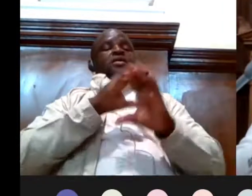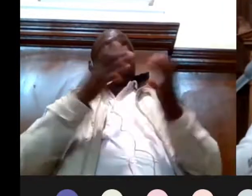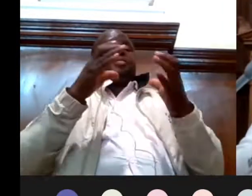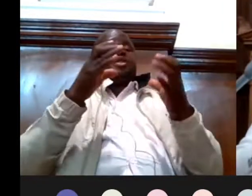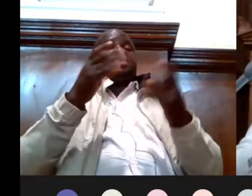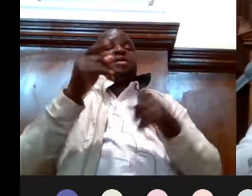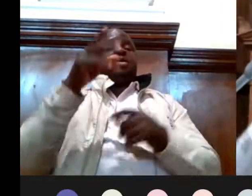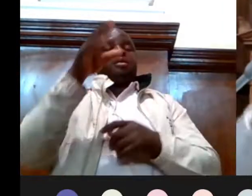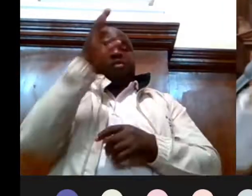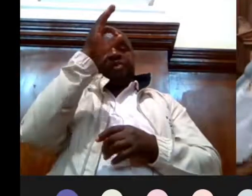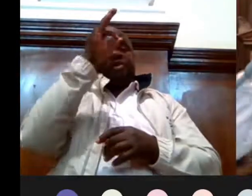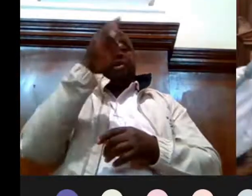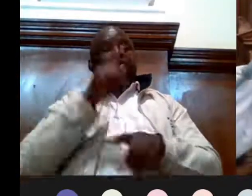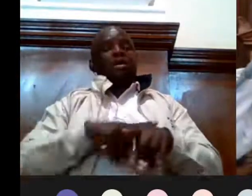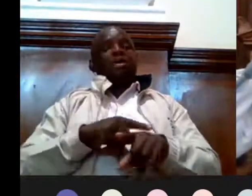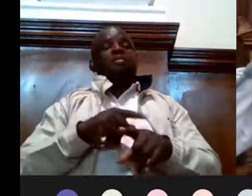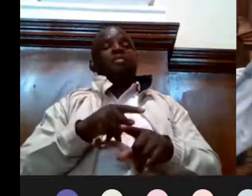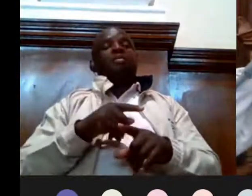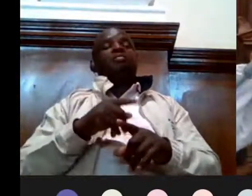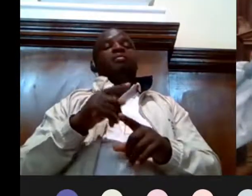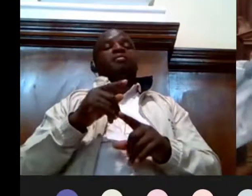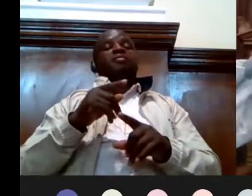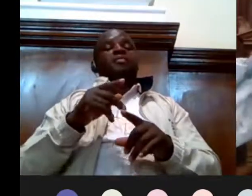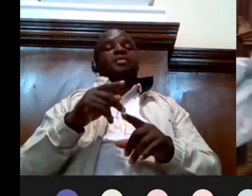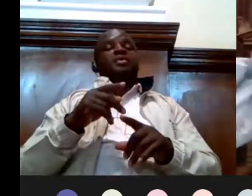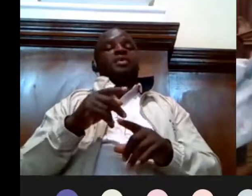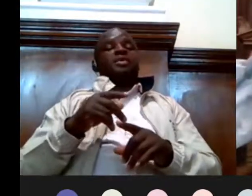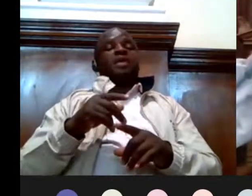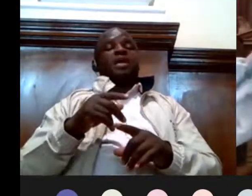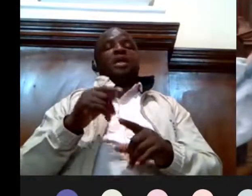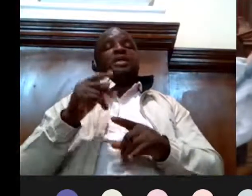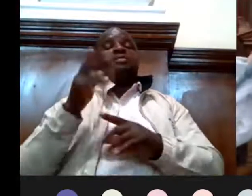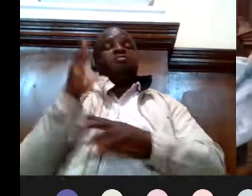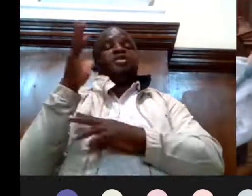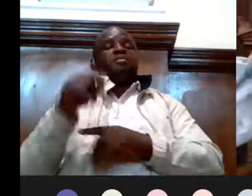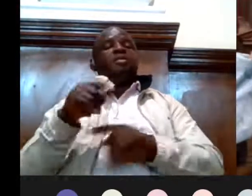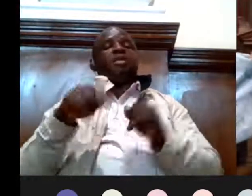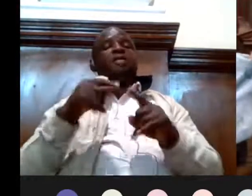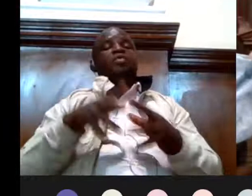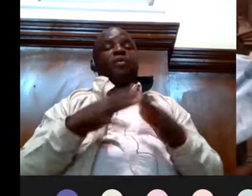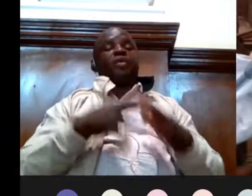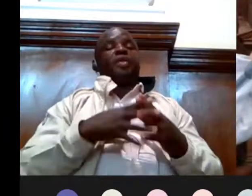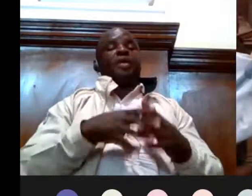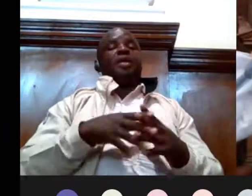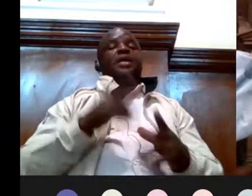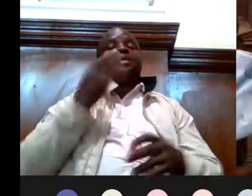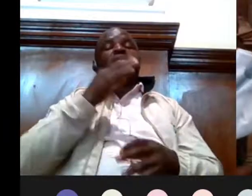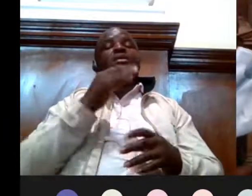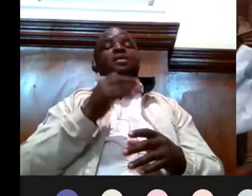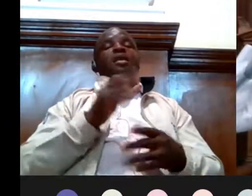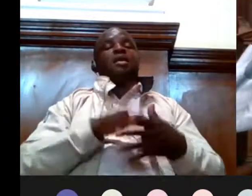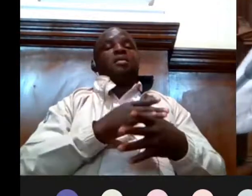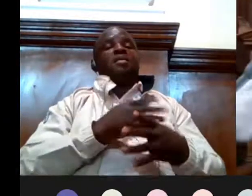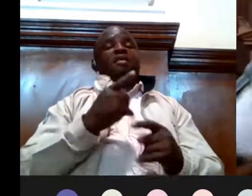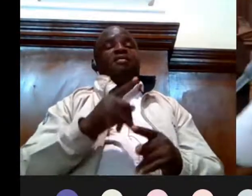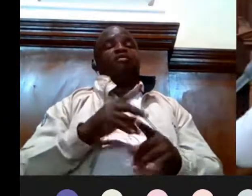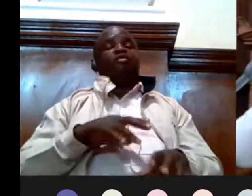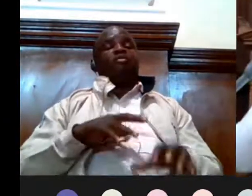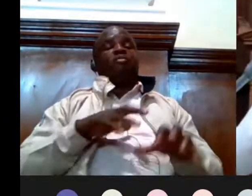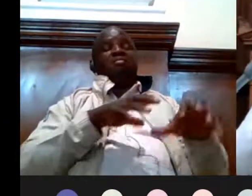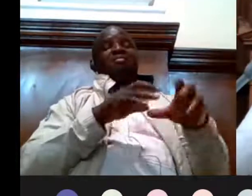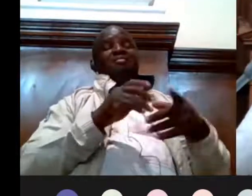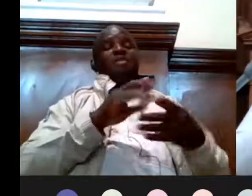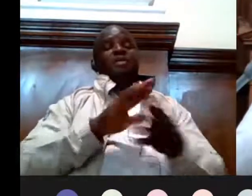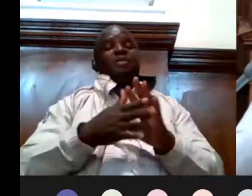he briefed the members of this legislature on unrest in the province, he said the reason for protests are